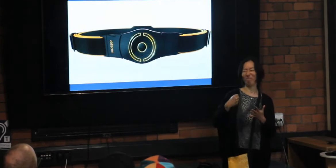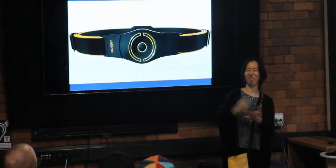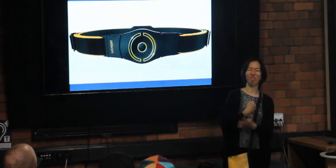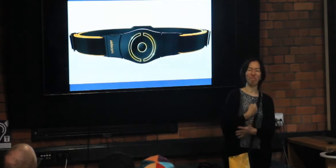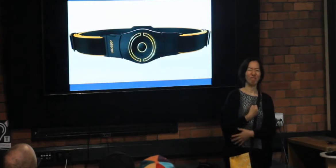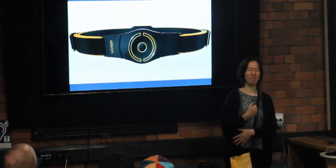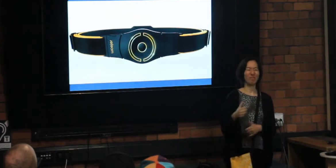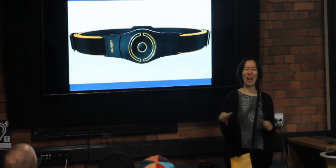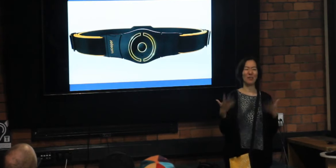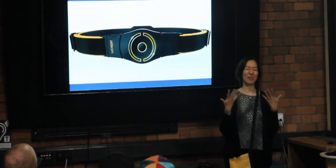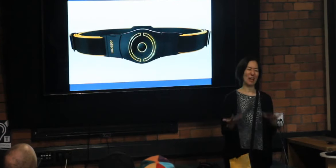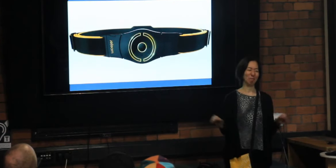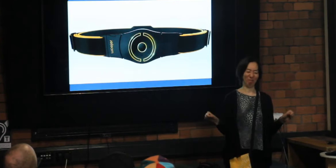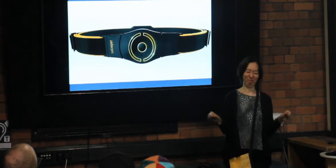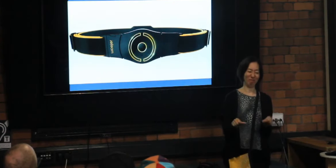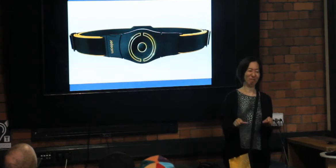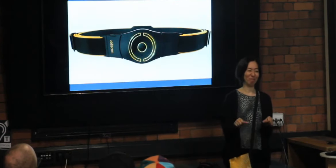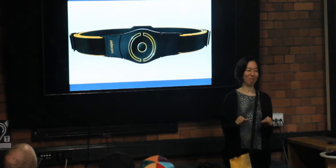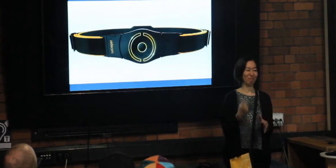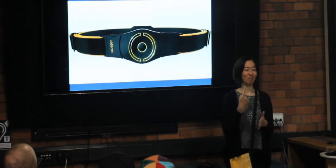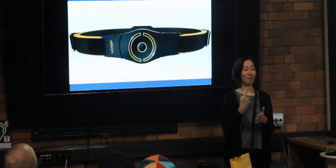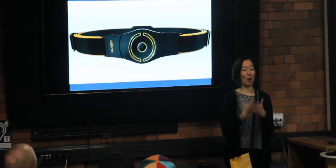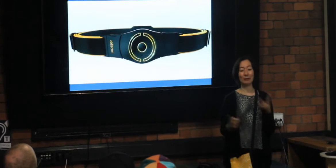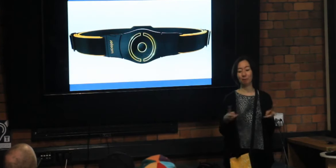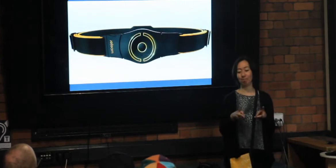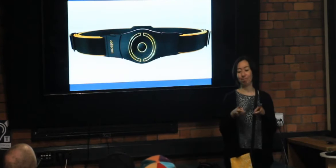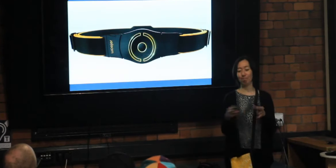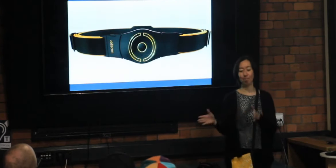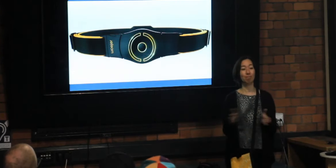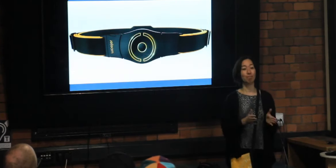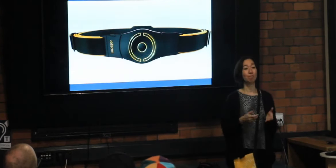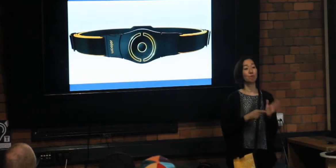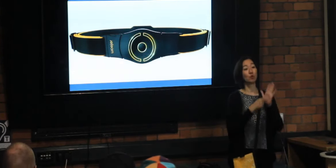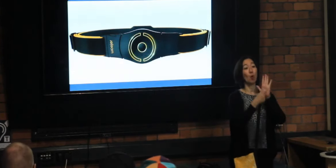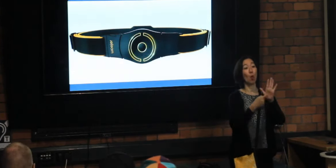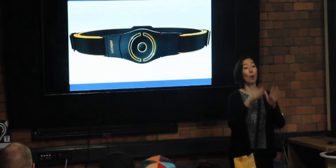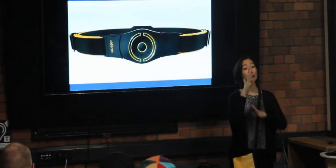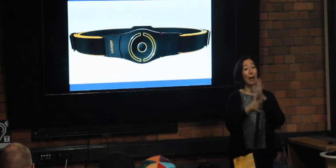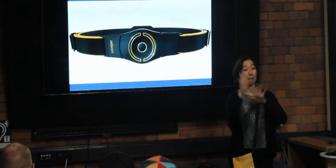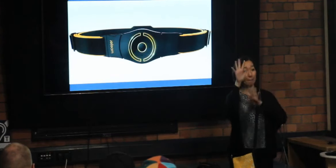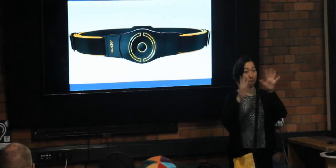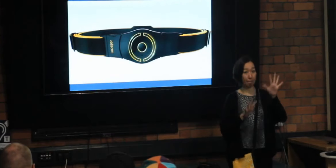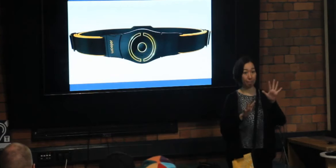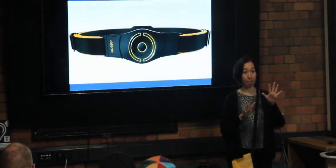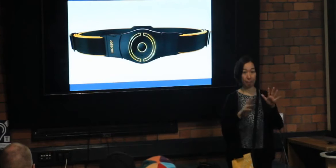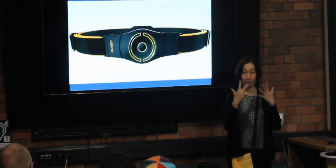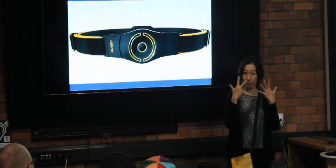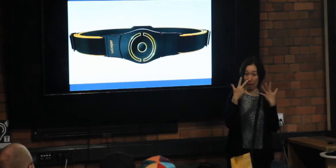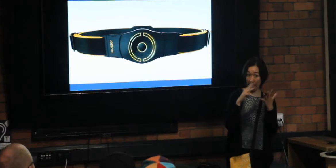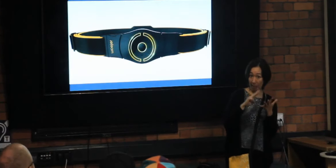long. Unfortunately, we don't have time to show you the whole performance, so we have taken an